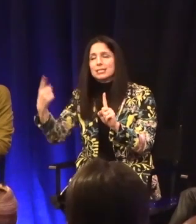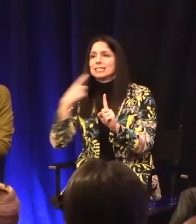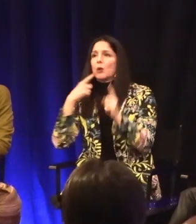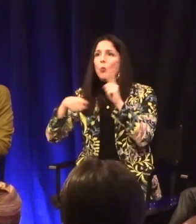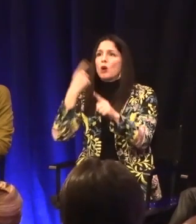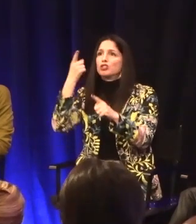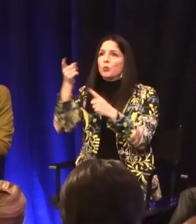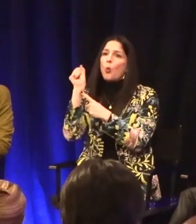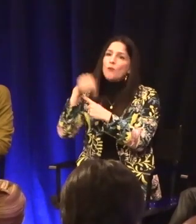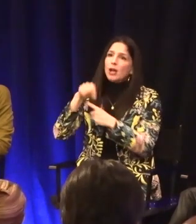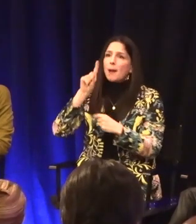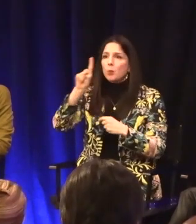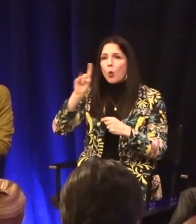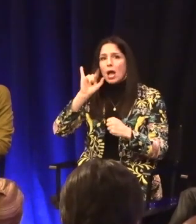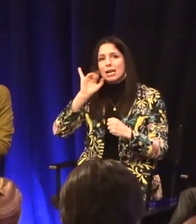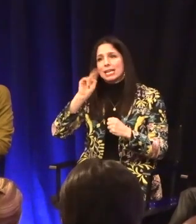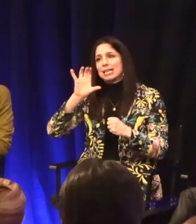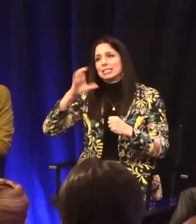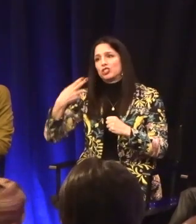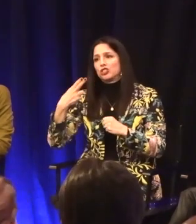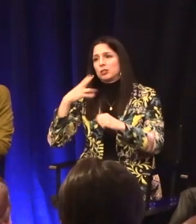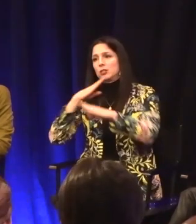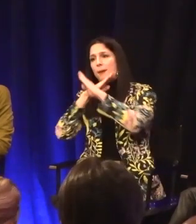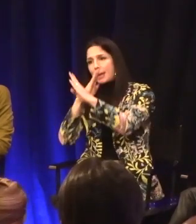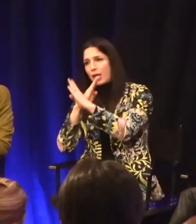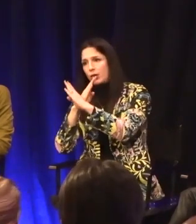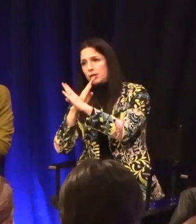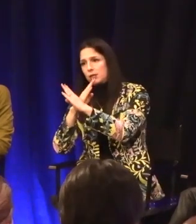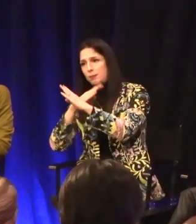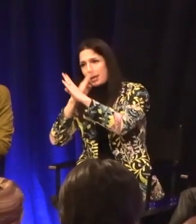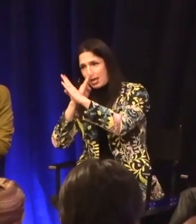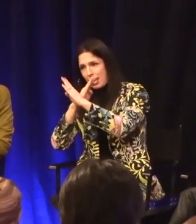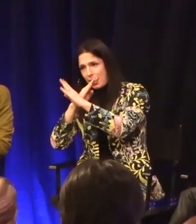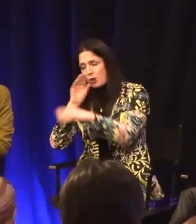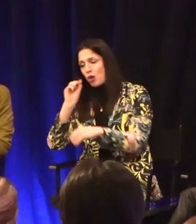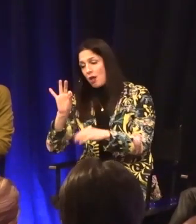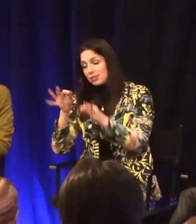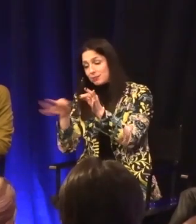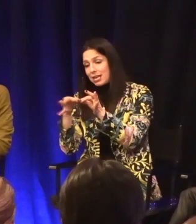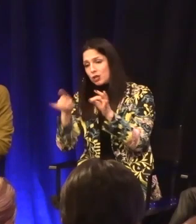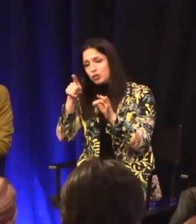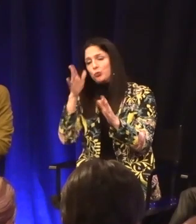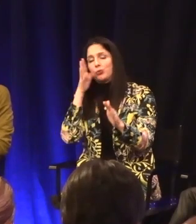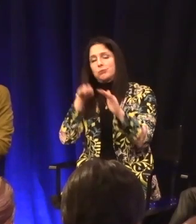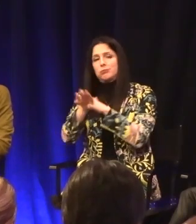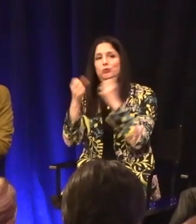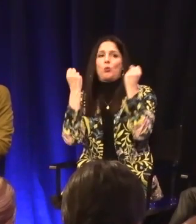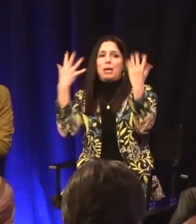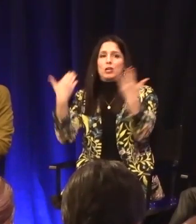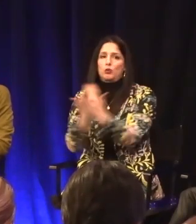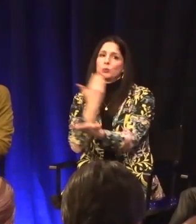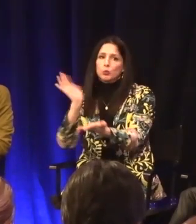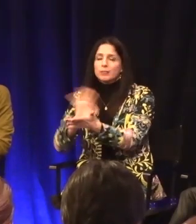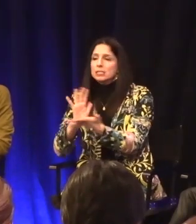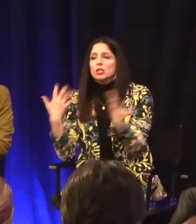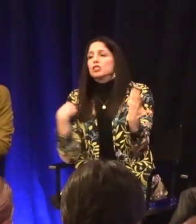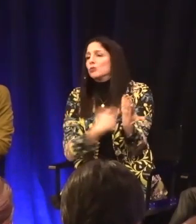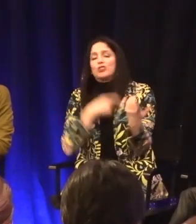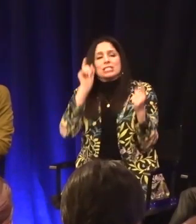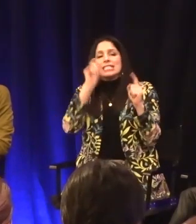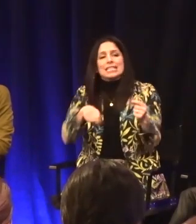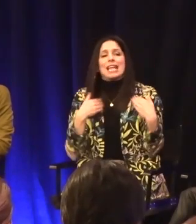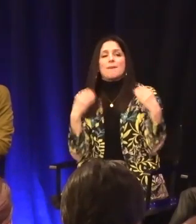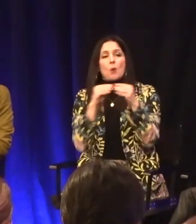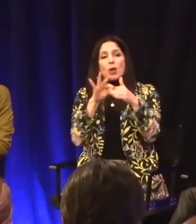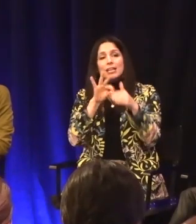Golden Globe. He said that when you overcome 1 inch of a barrier, you know, you tend to have so